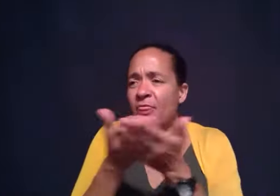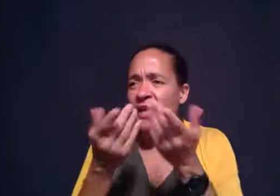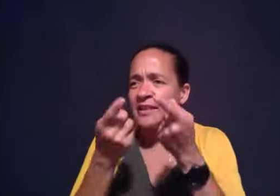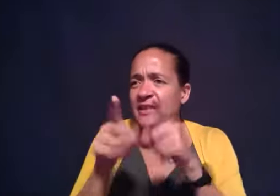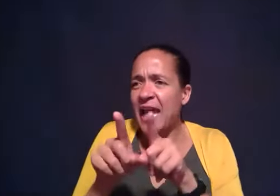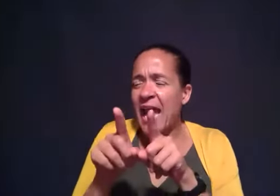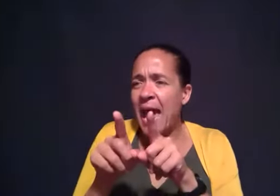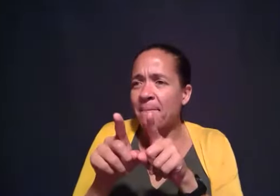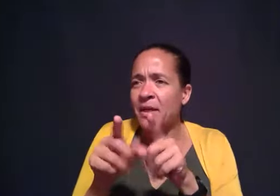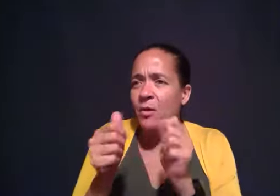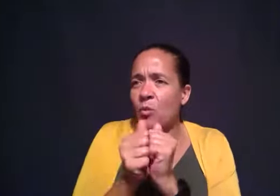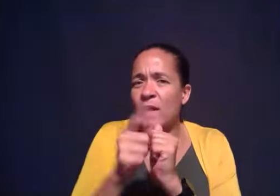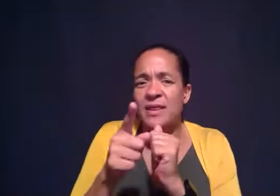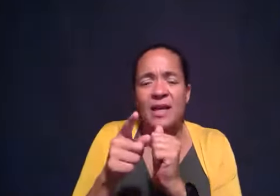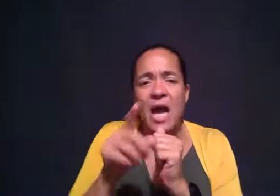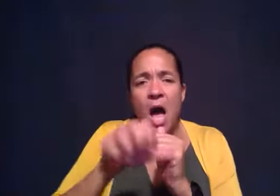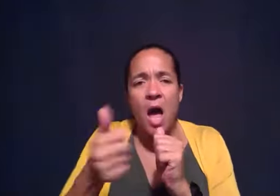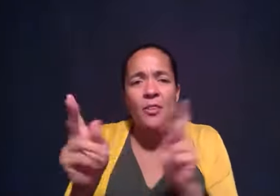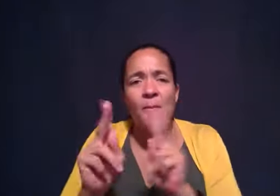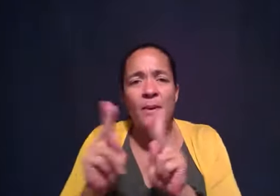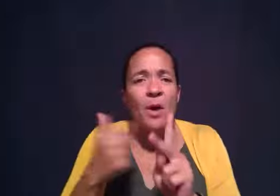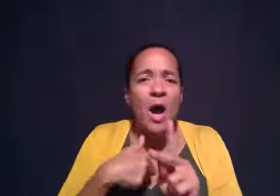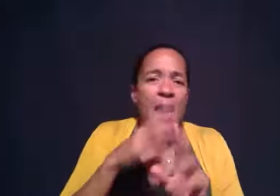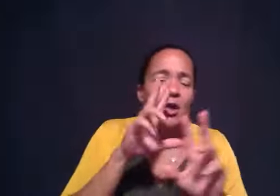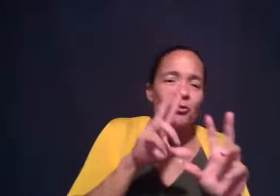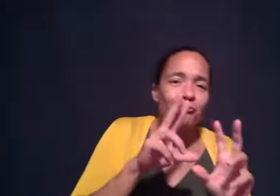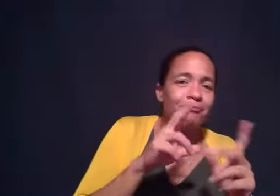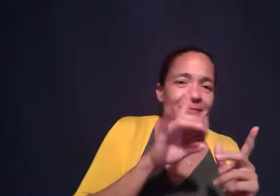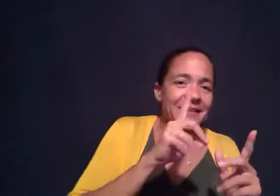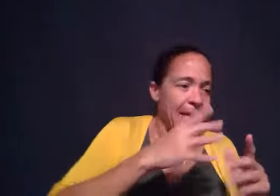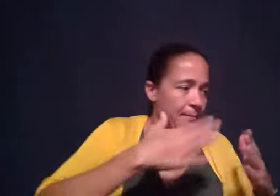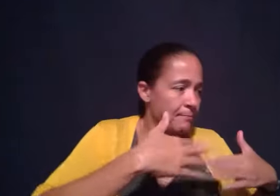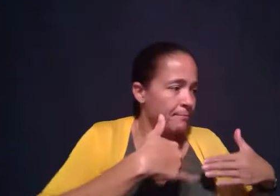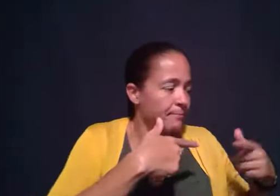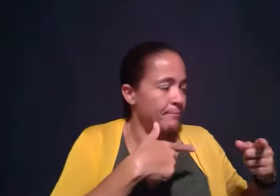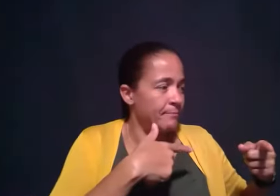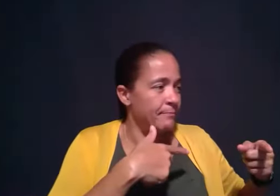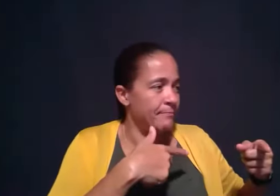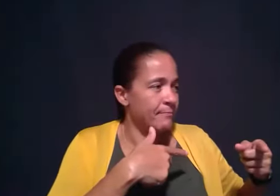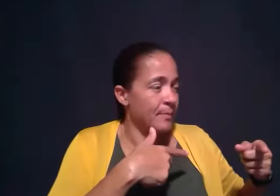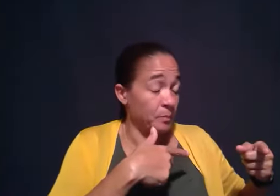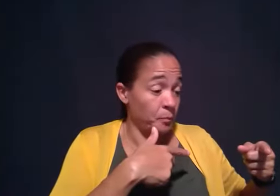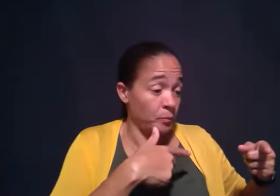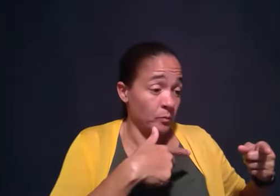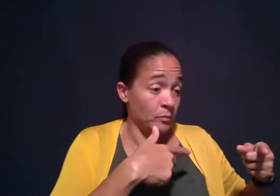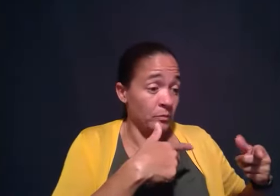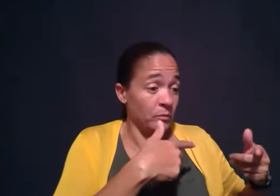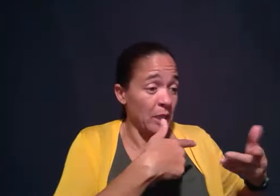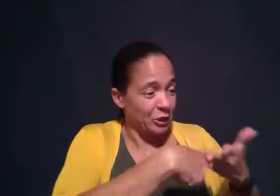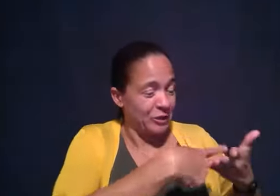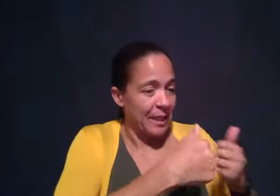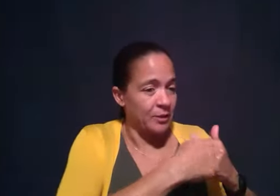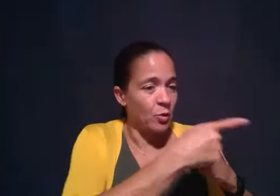anybody that was objective. And suddenly being a sponsor didn't seem like a really good idea, because some women got really angry with